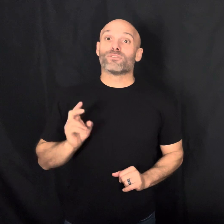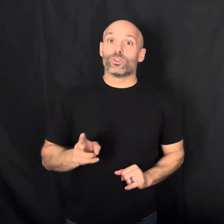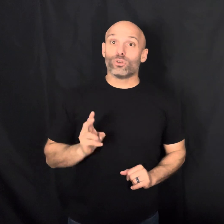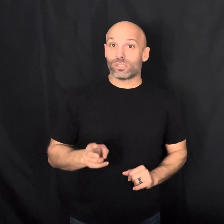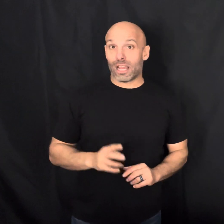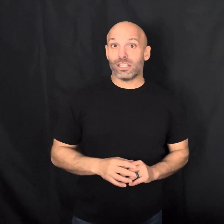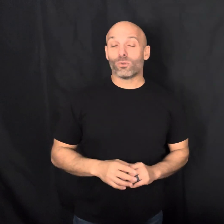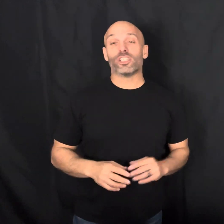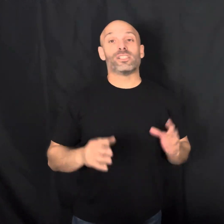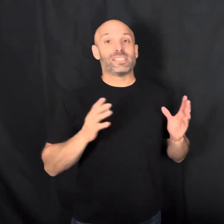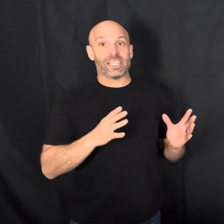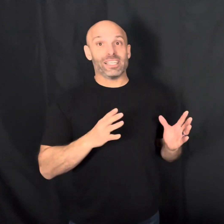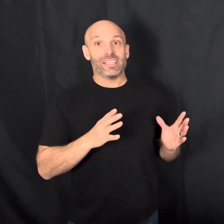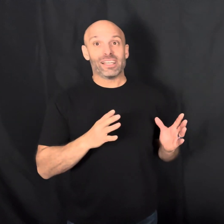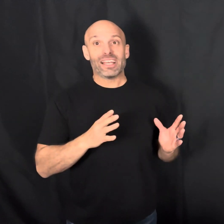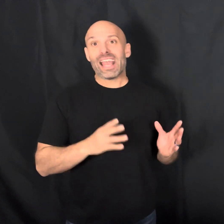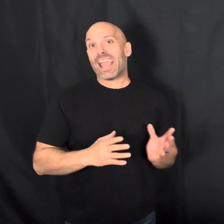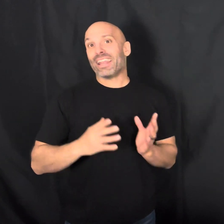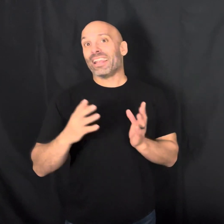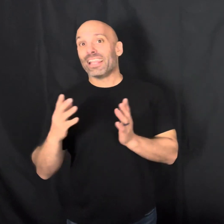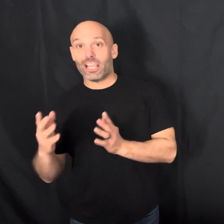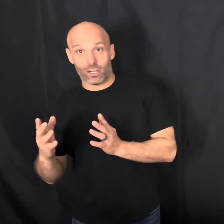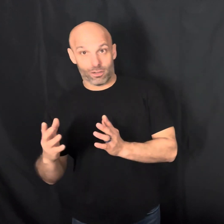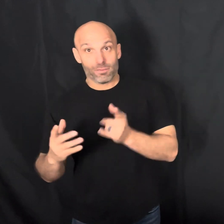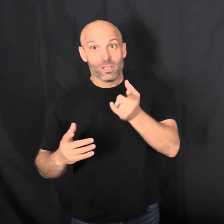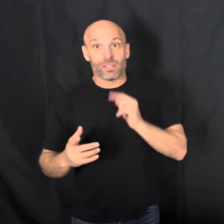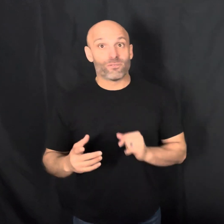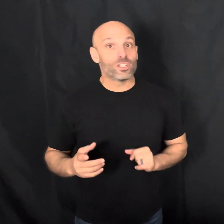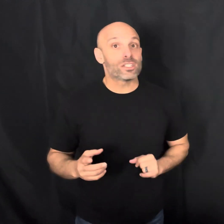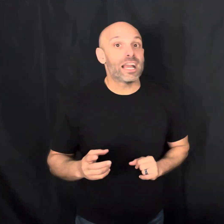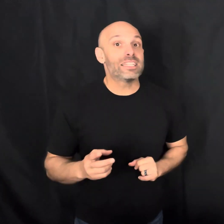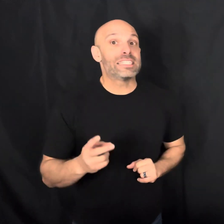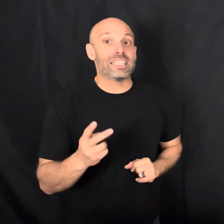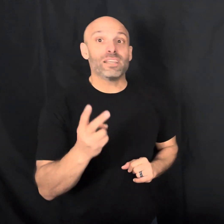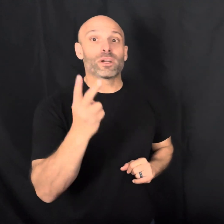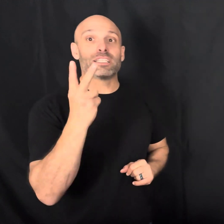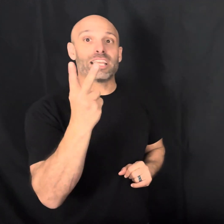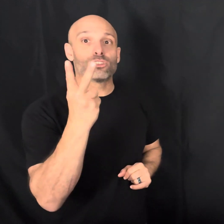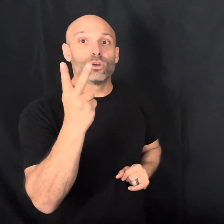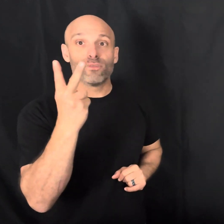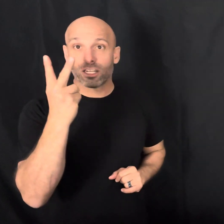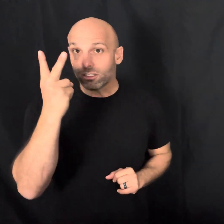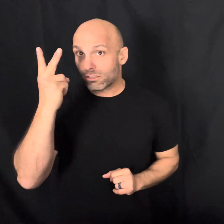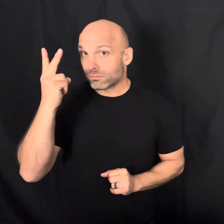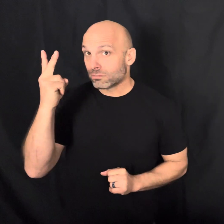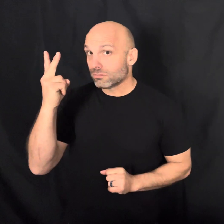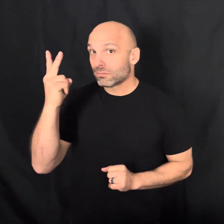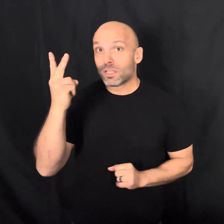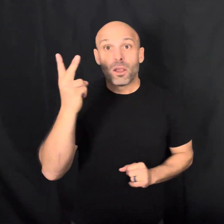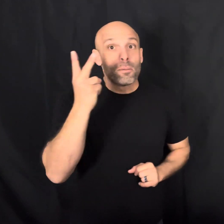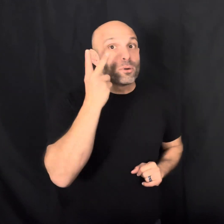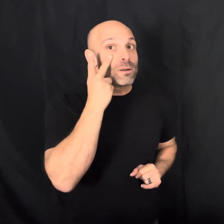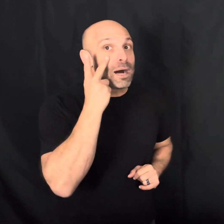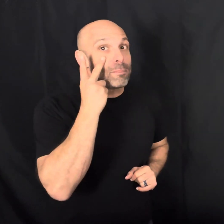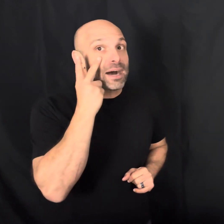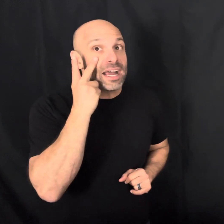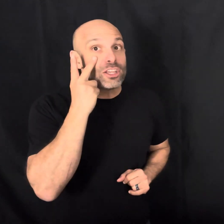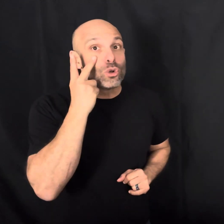two signs, which is see and later. The first sign, see, we're gonna take two fingers, put them up by